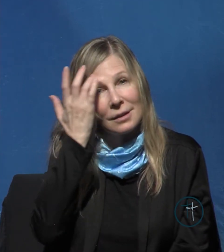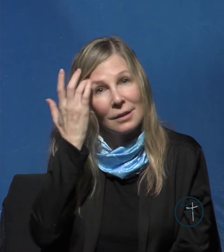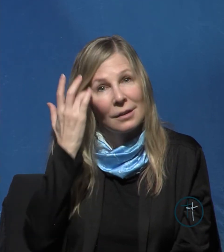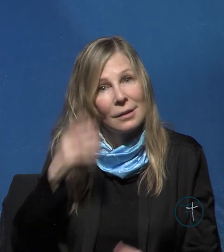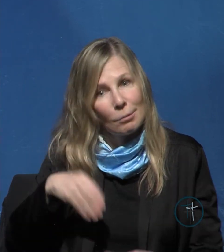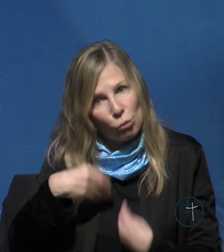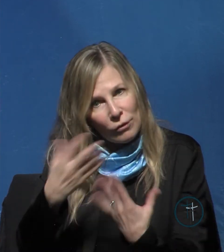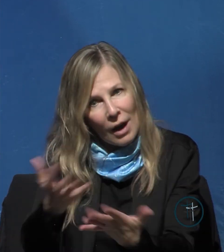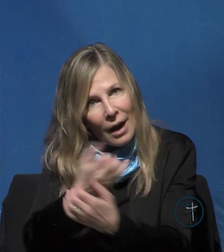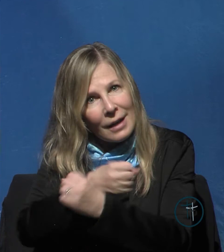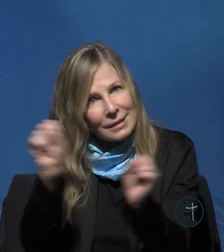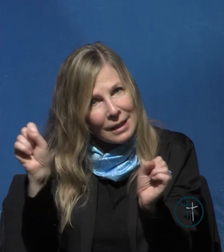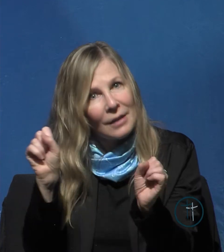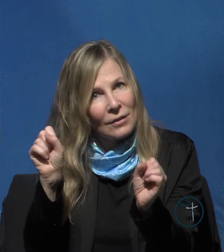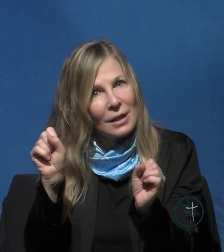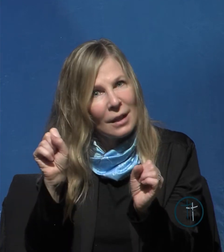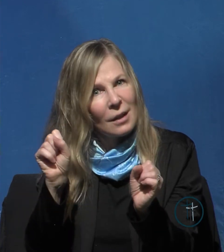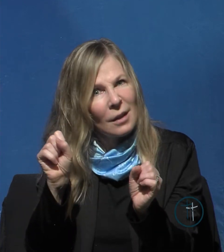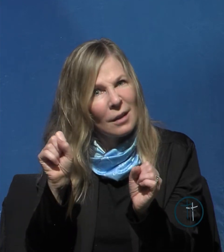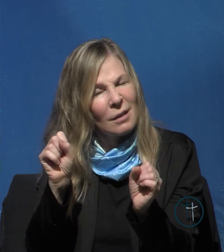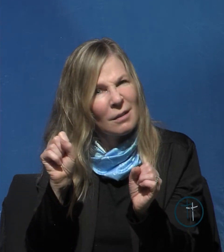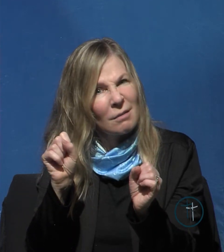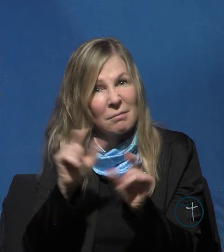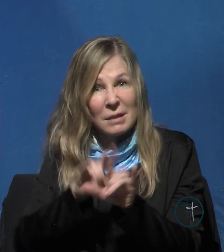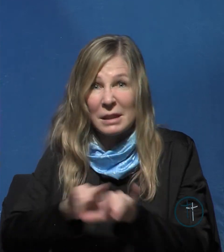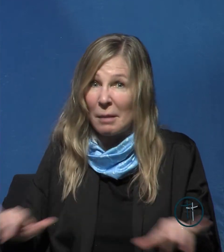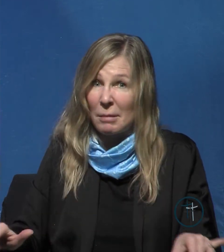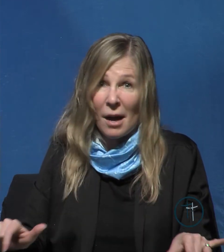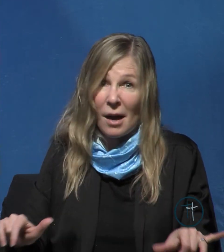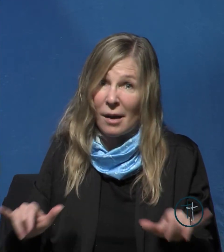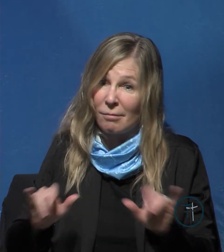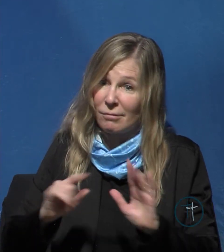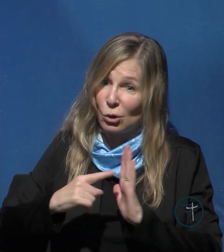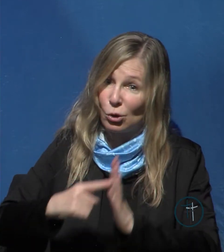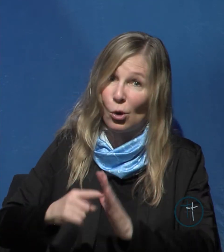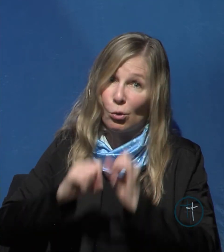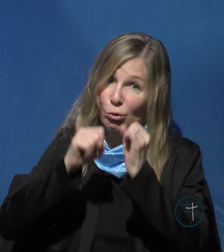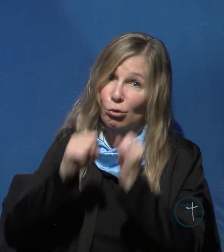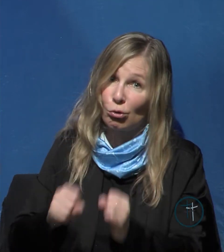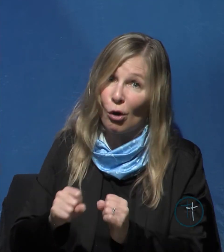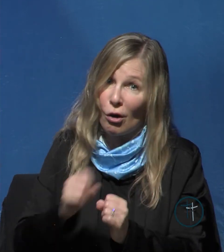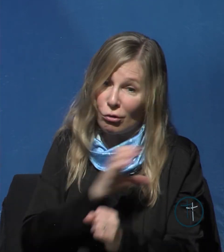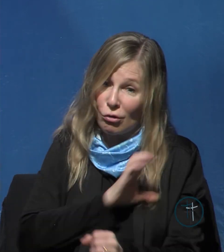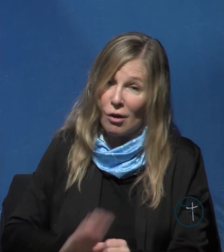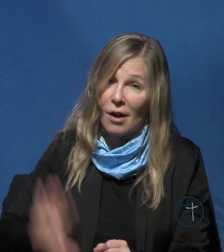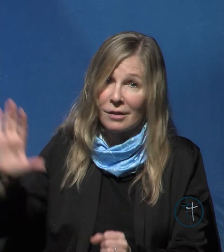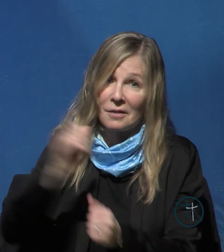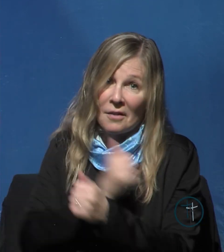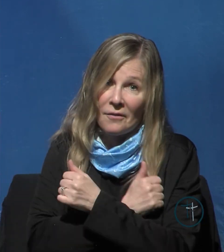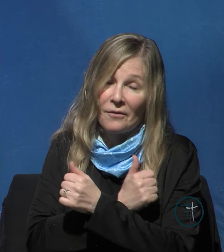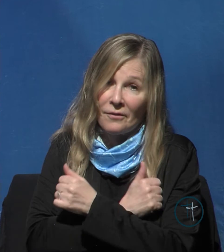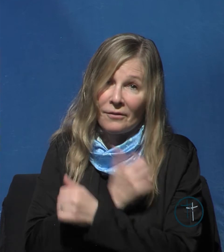providing them safety at times, speaks volumes.